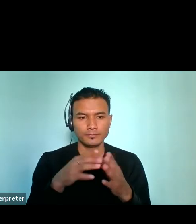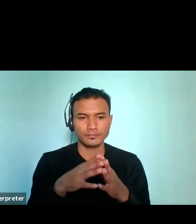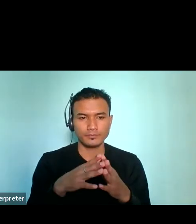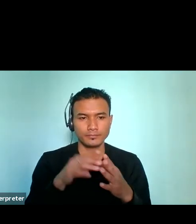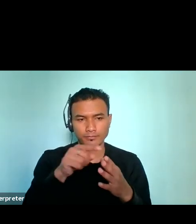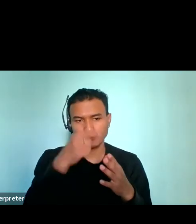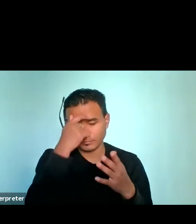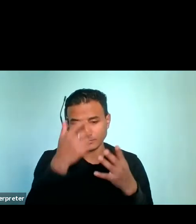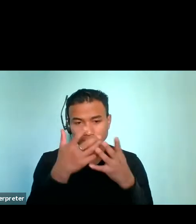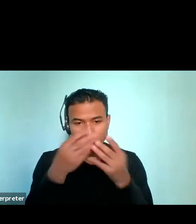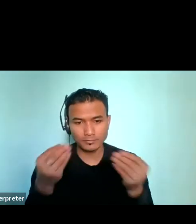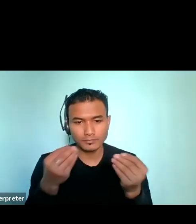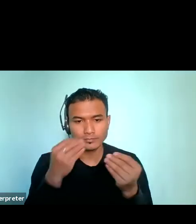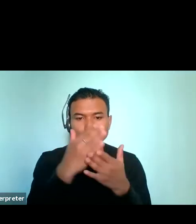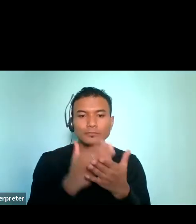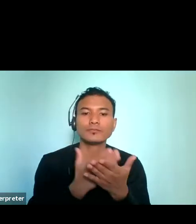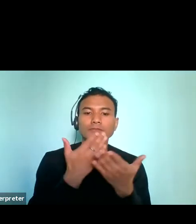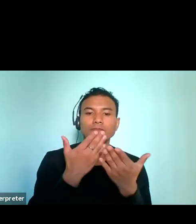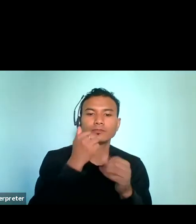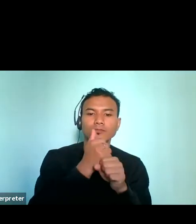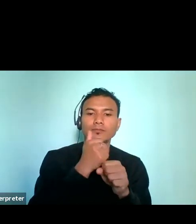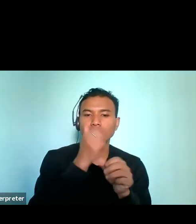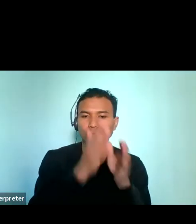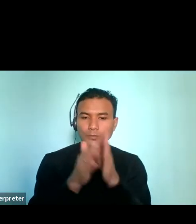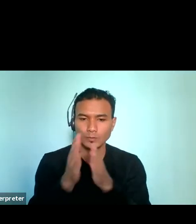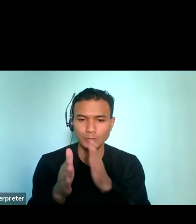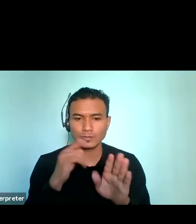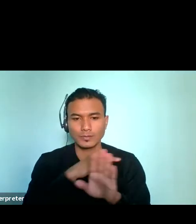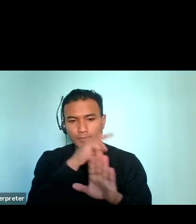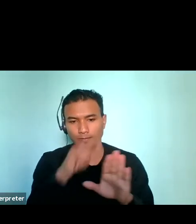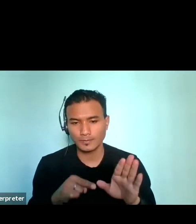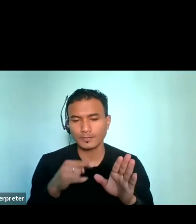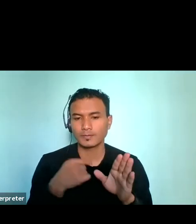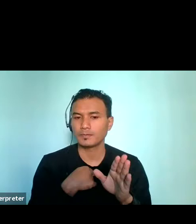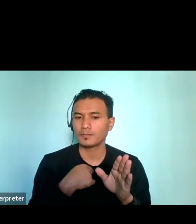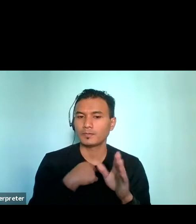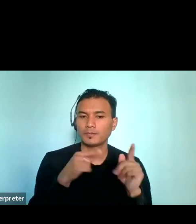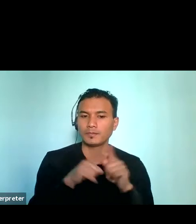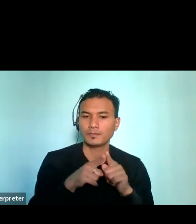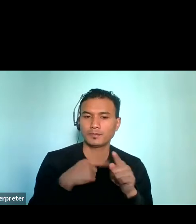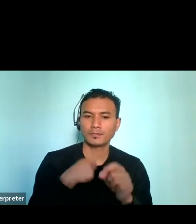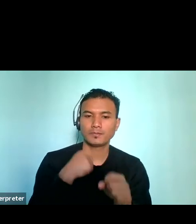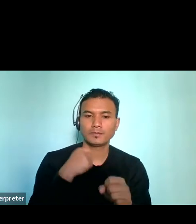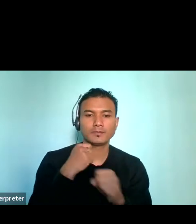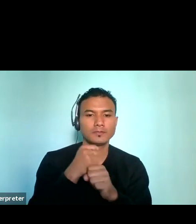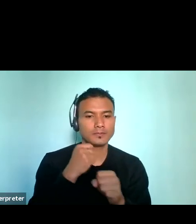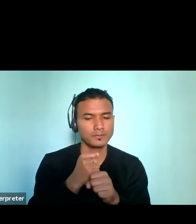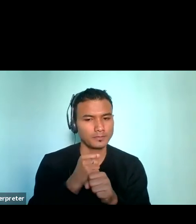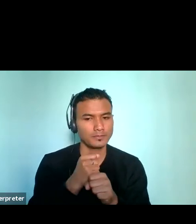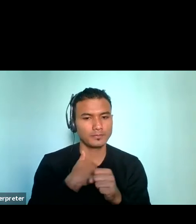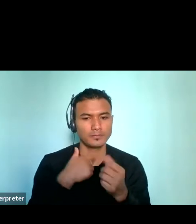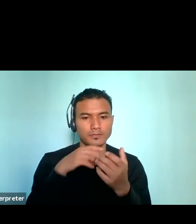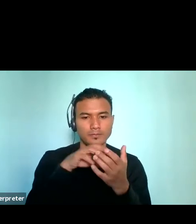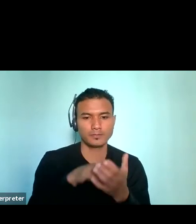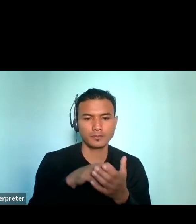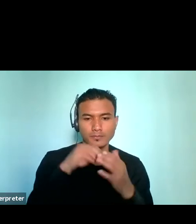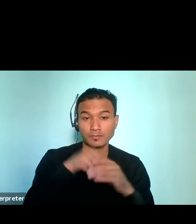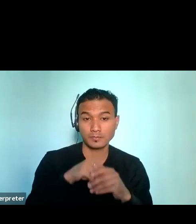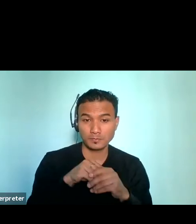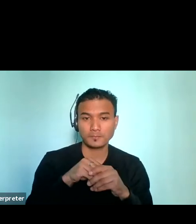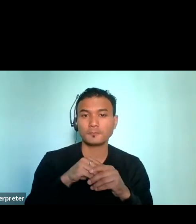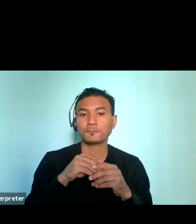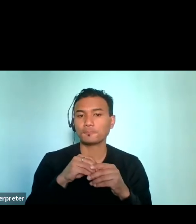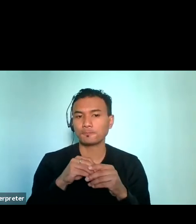to sort out some action plans and also strategies for me that might work in my place in order